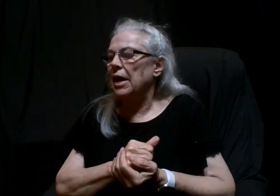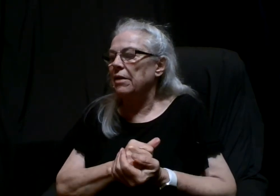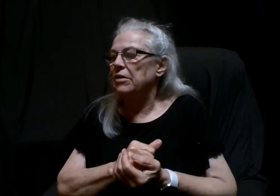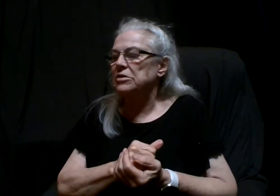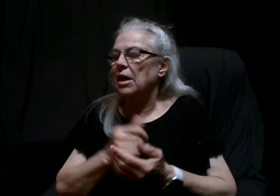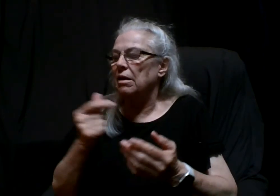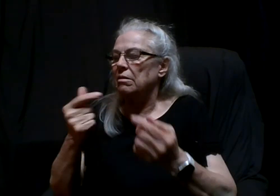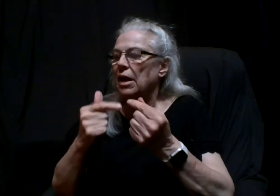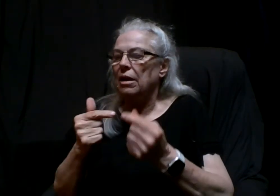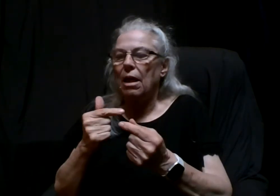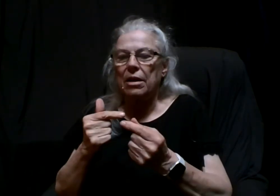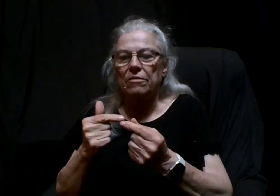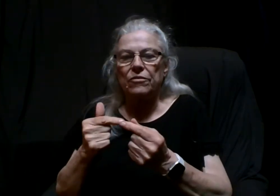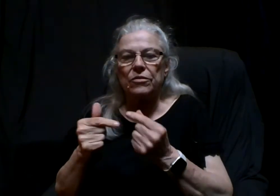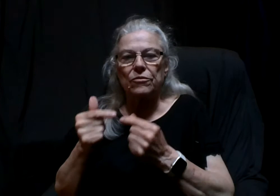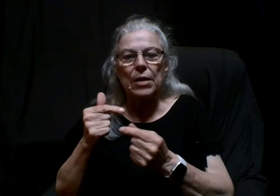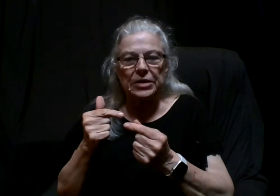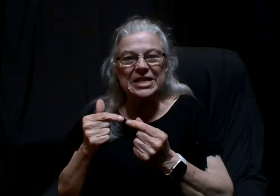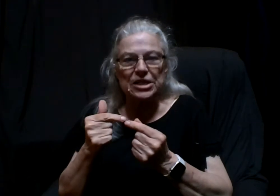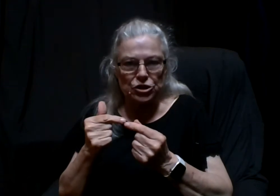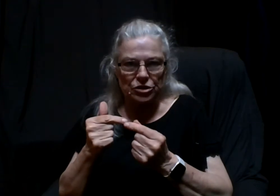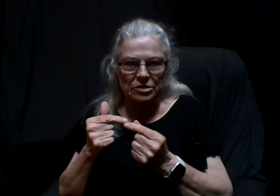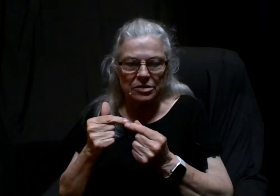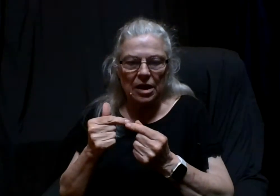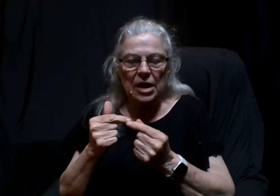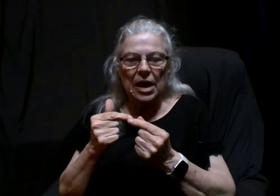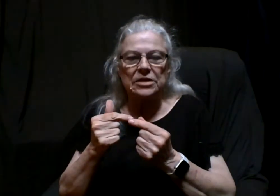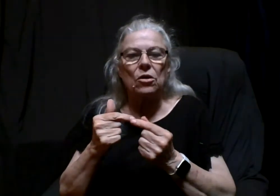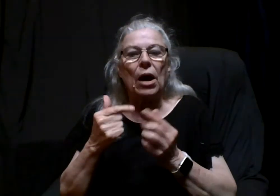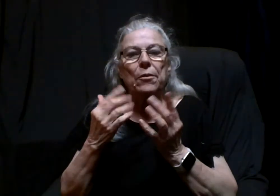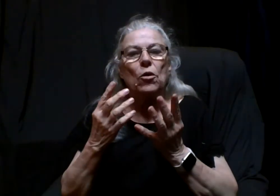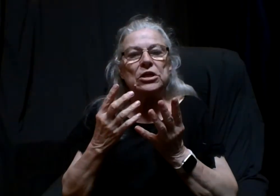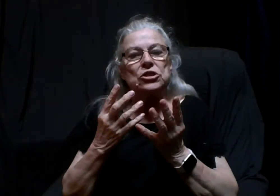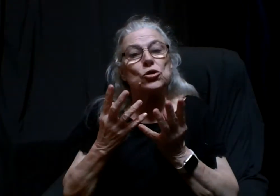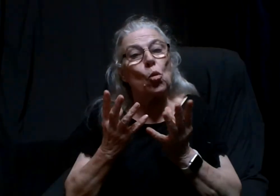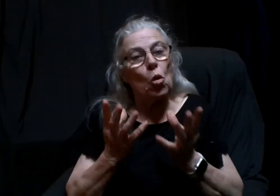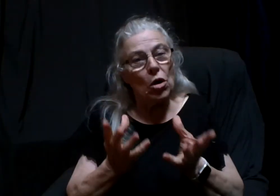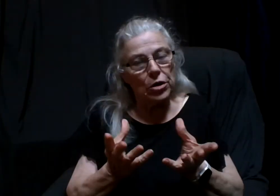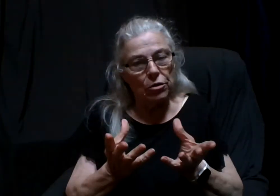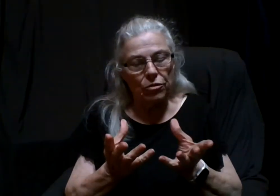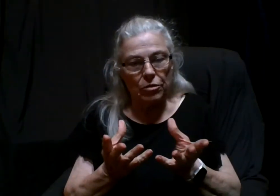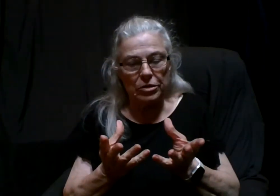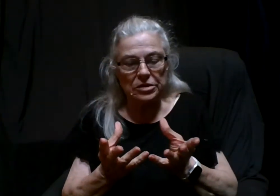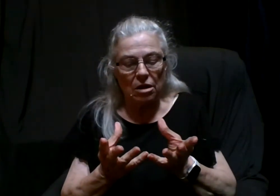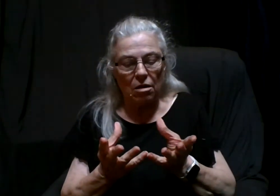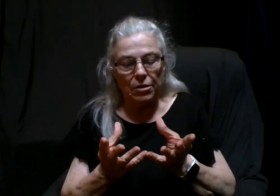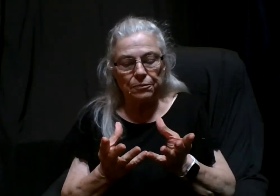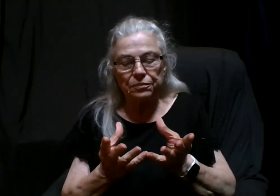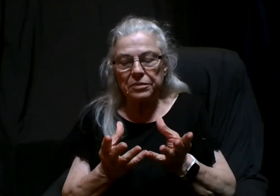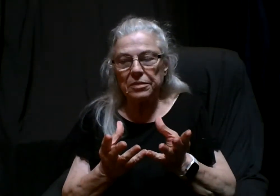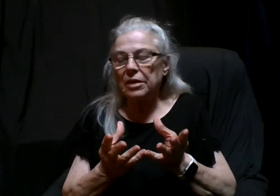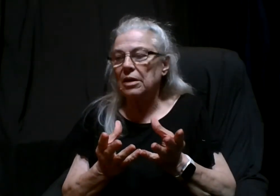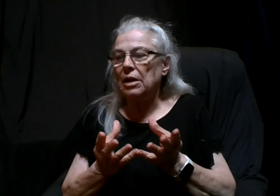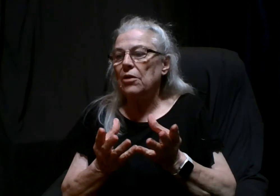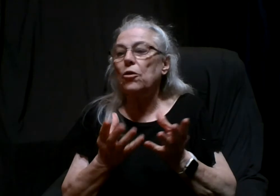And there's a lot of repetitions. And so I'm going to just walk you through the song the way